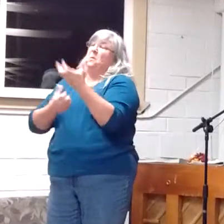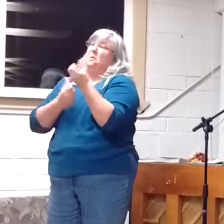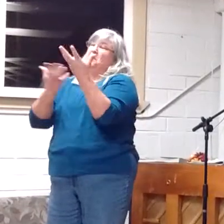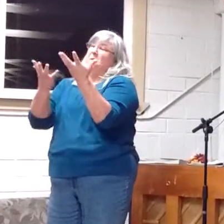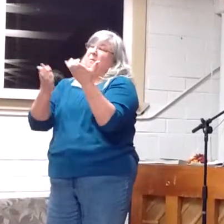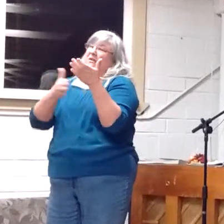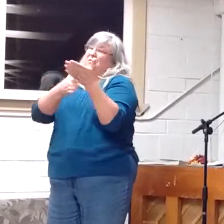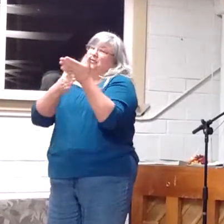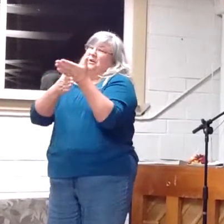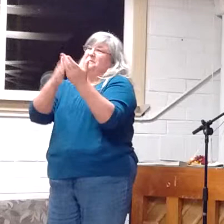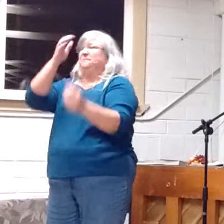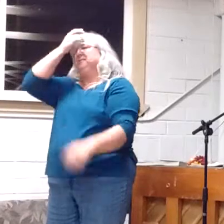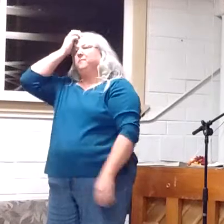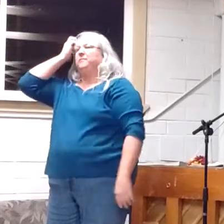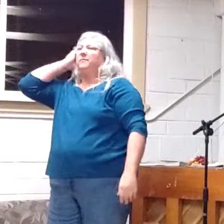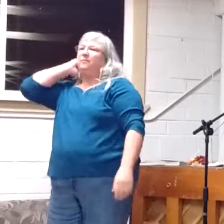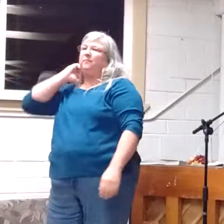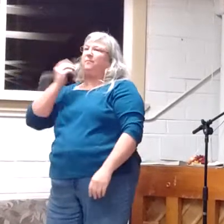share